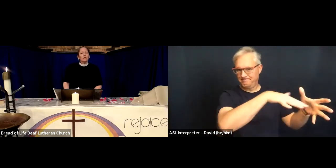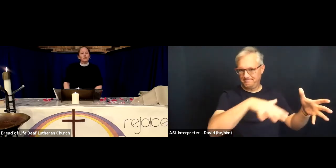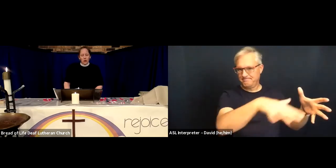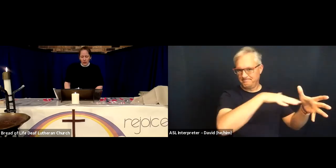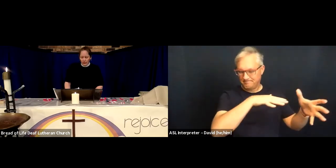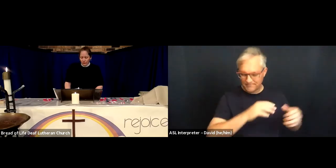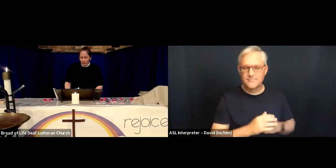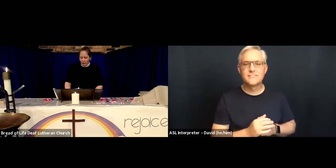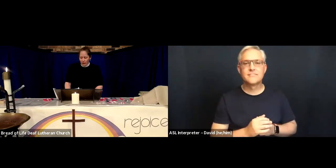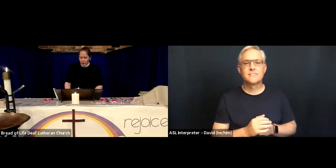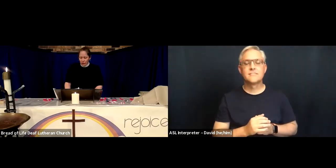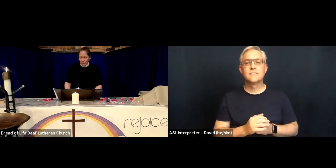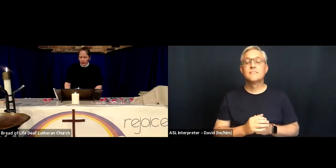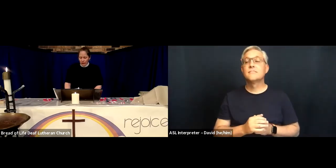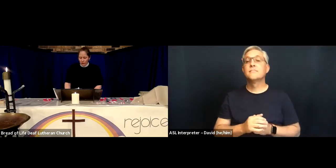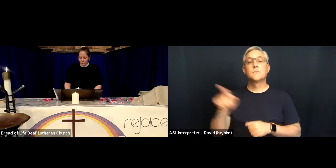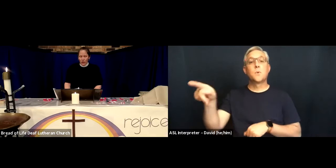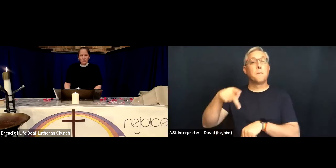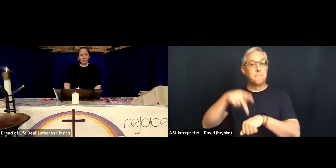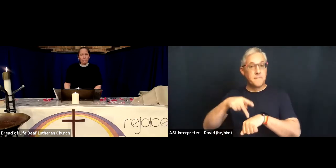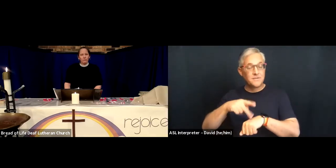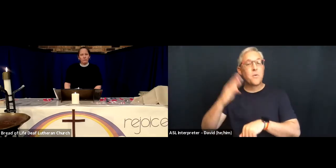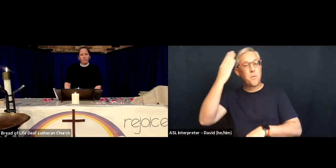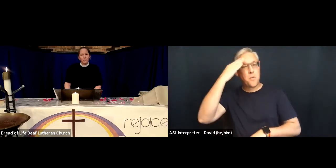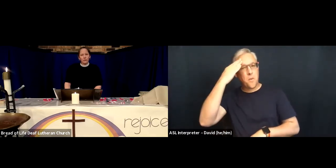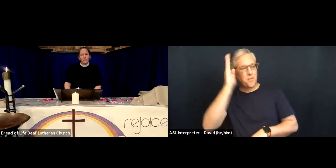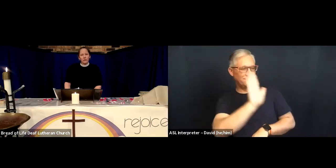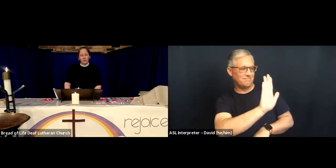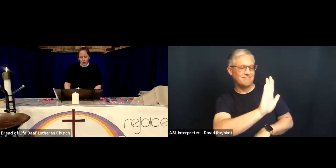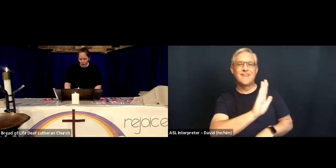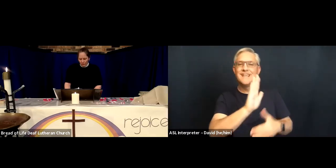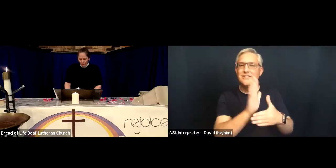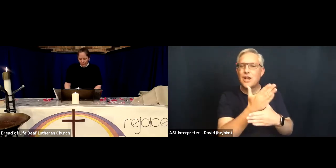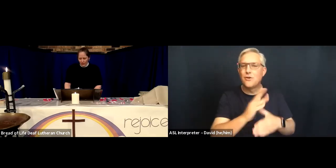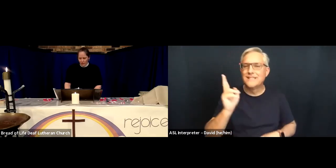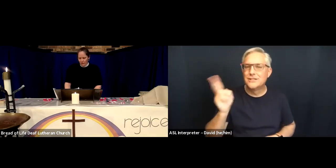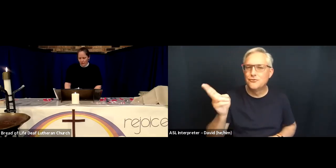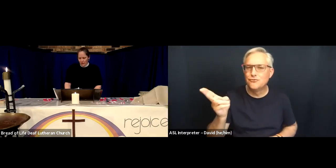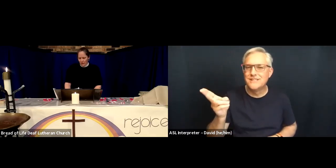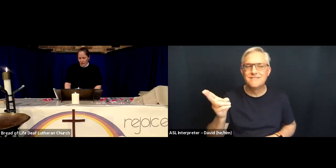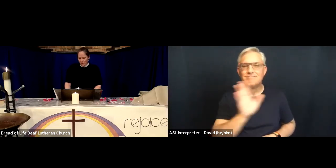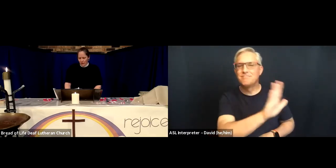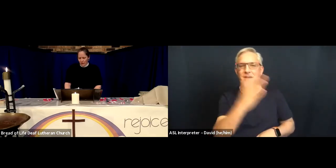he draws from their shared history, their shared faith.